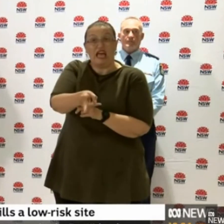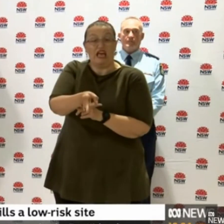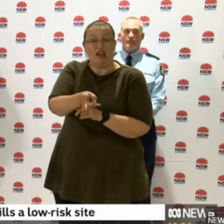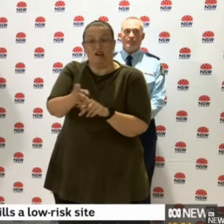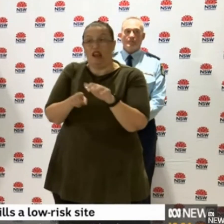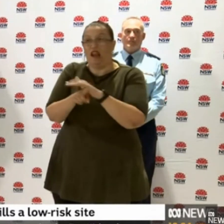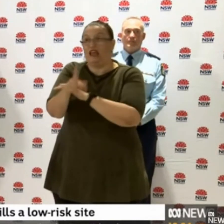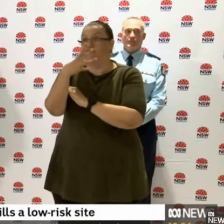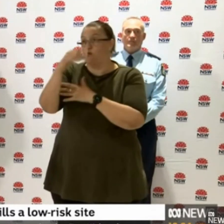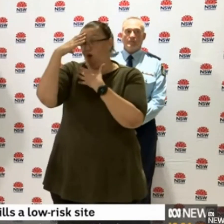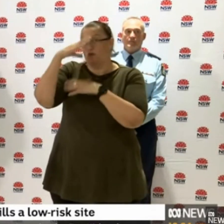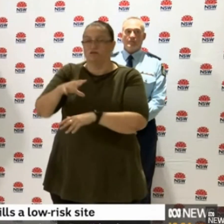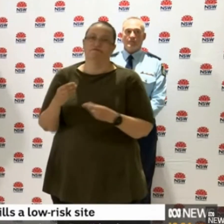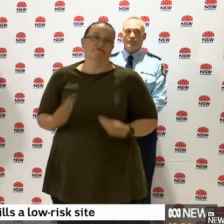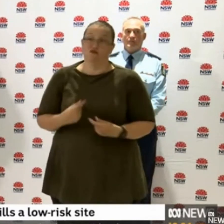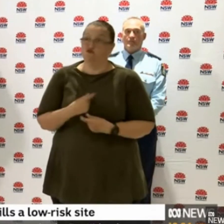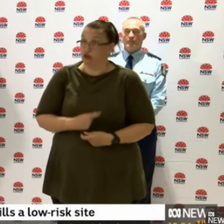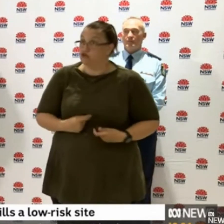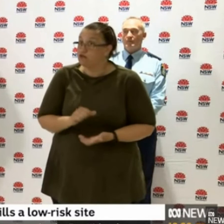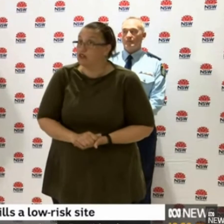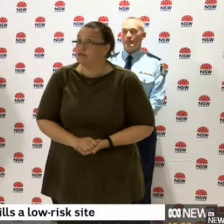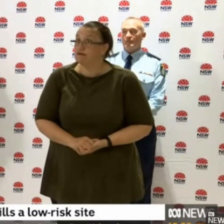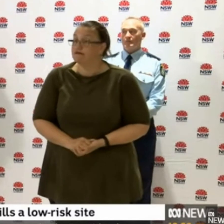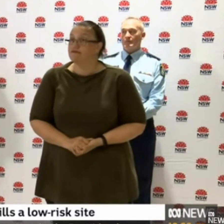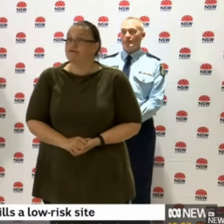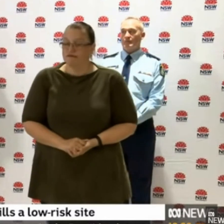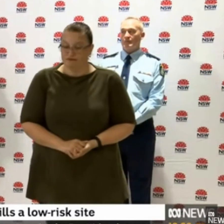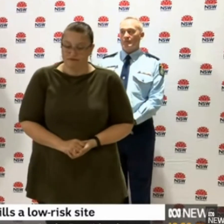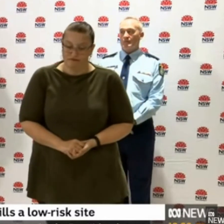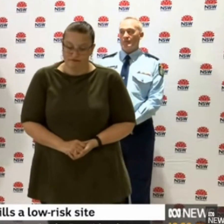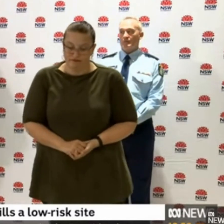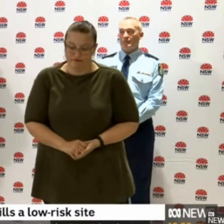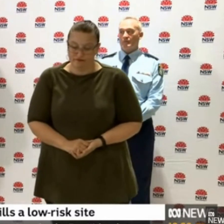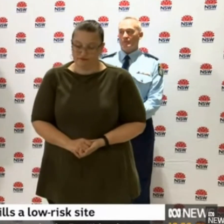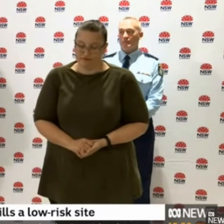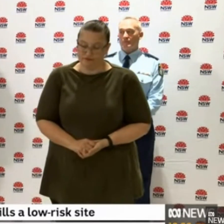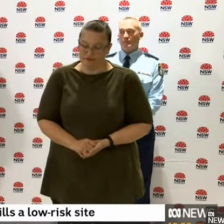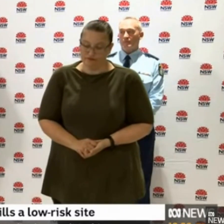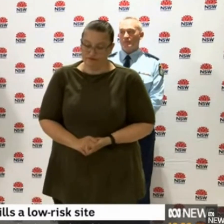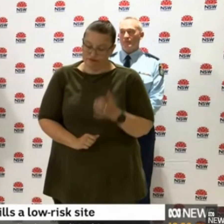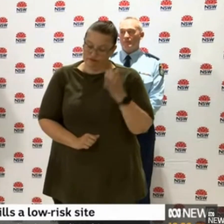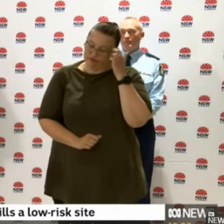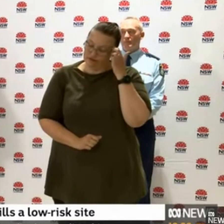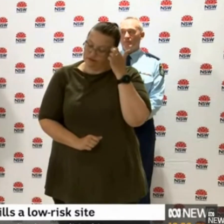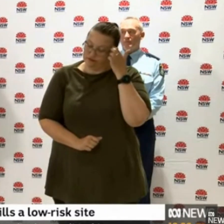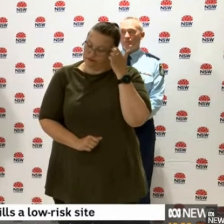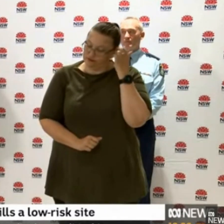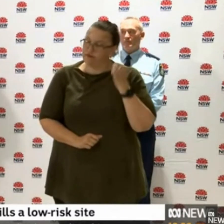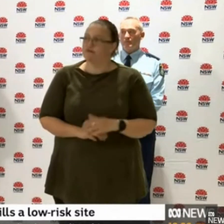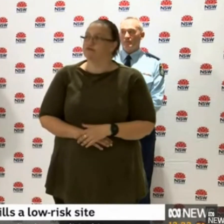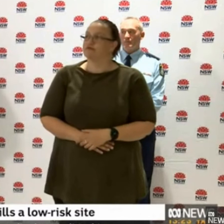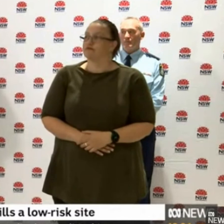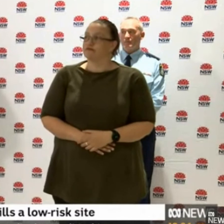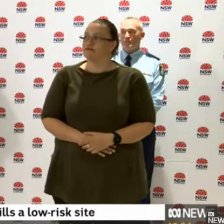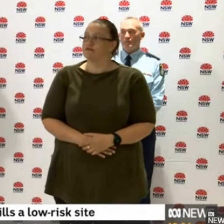of COVID-19 from the hotel quarantine system? Look, can I just indicate that